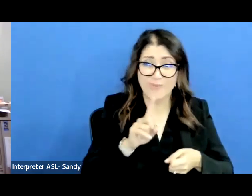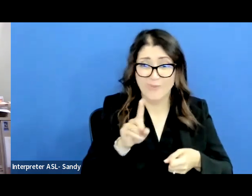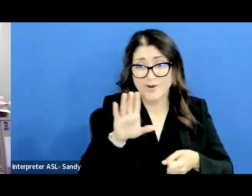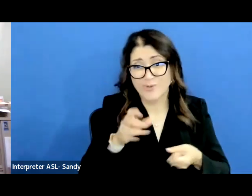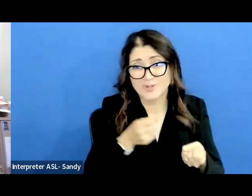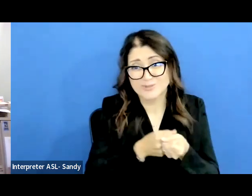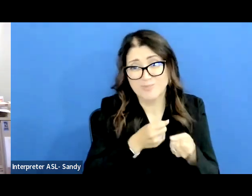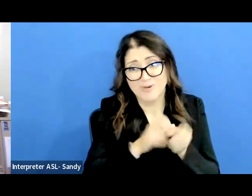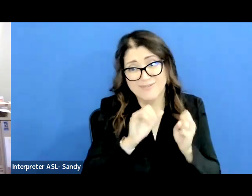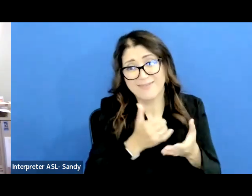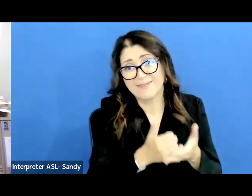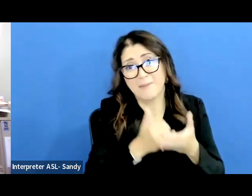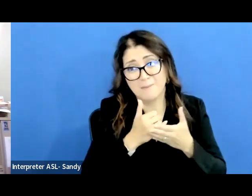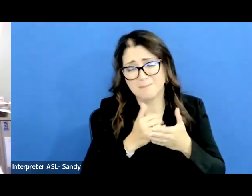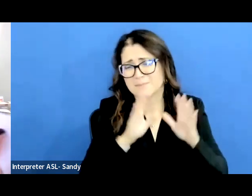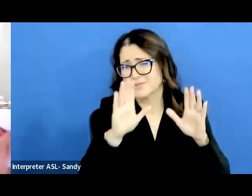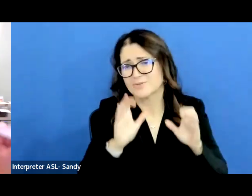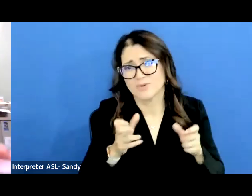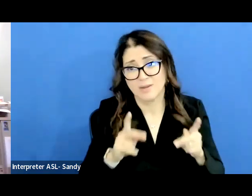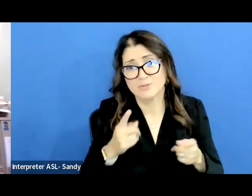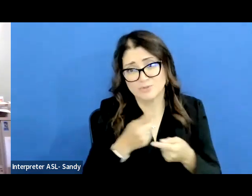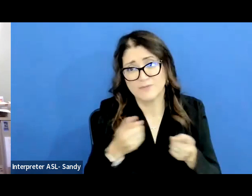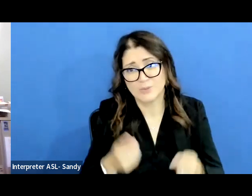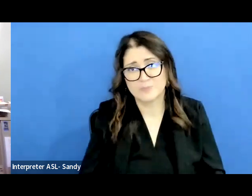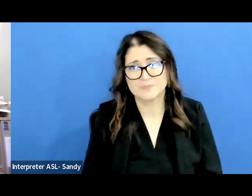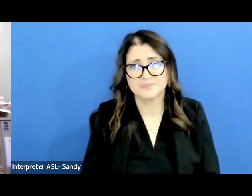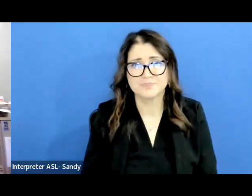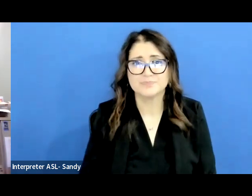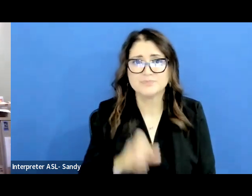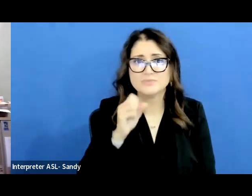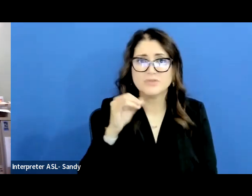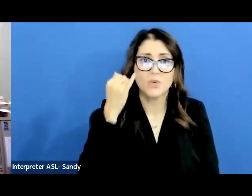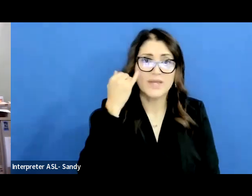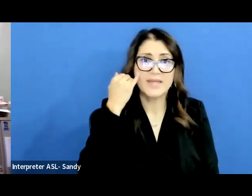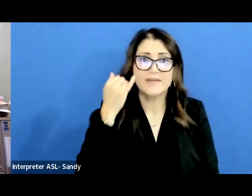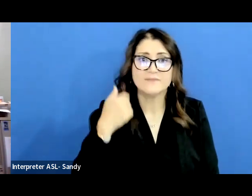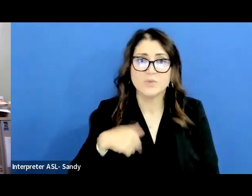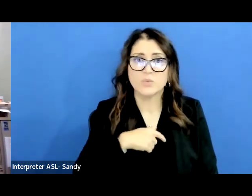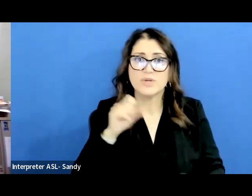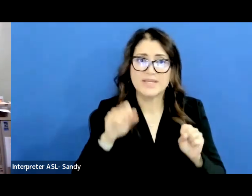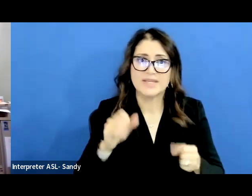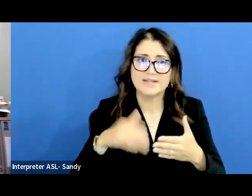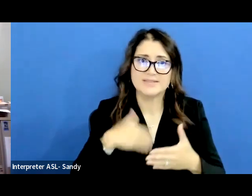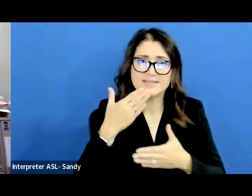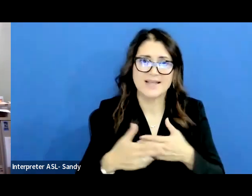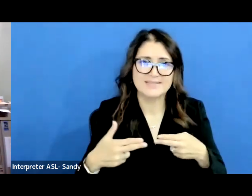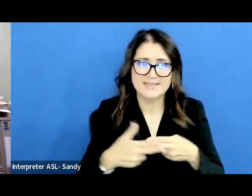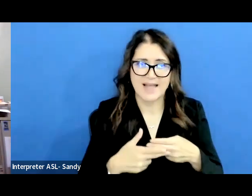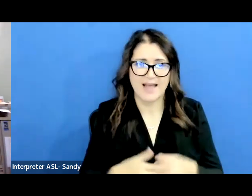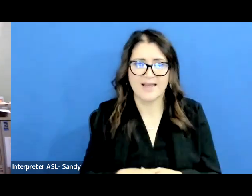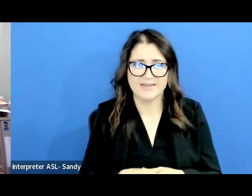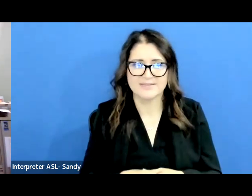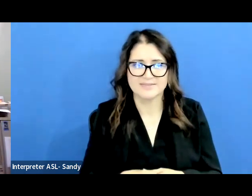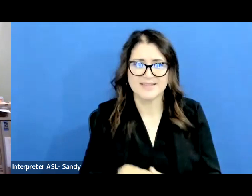It's a great opportunity for you. So if we could go to the next slide, which is